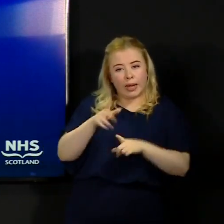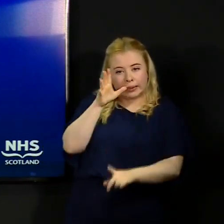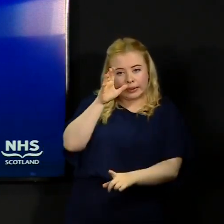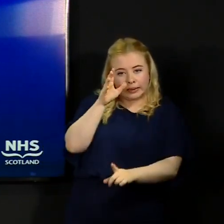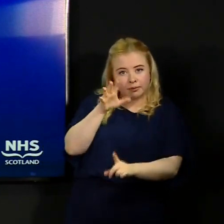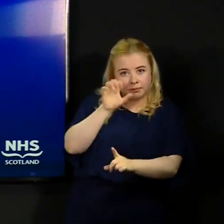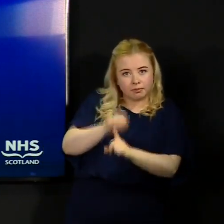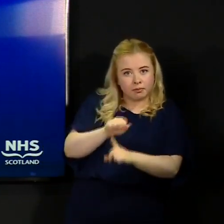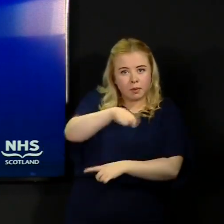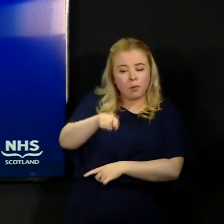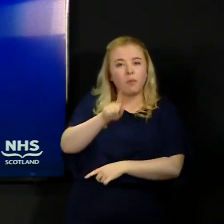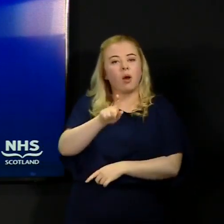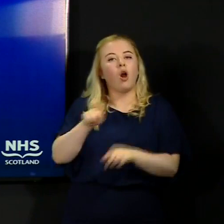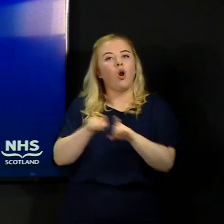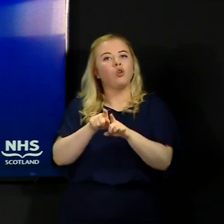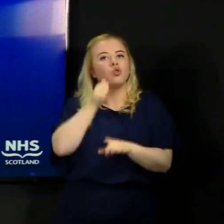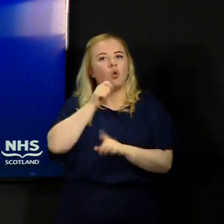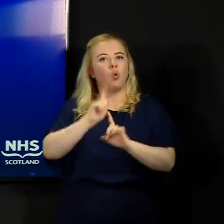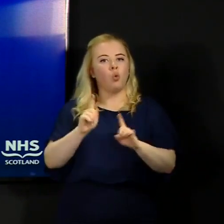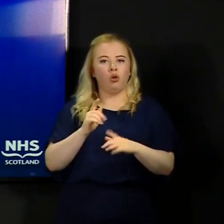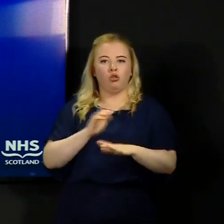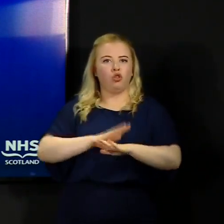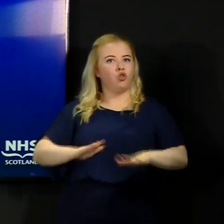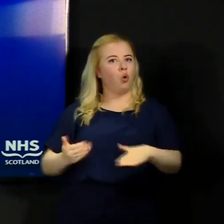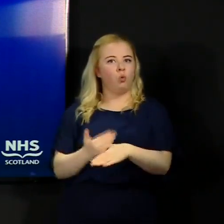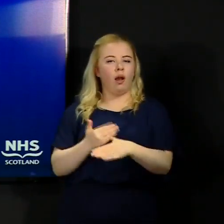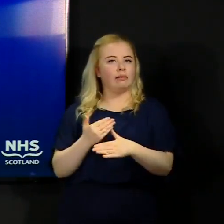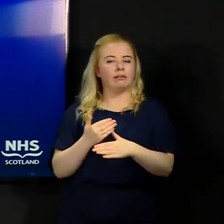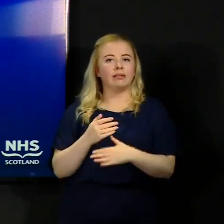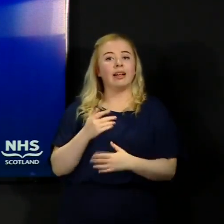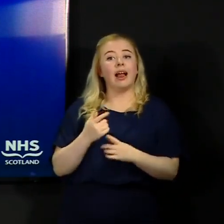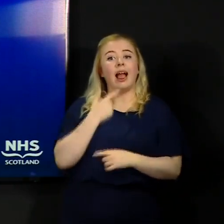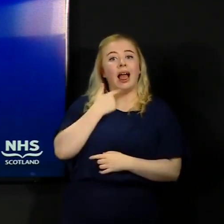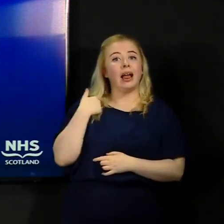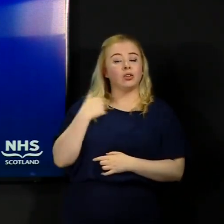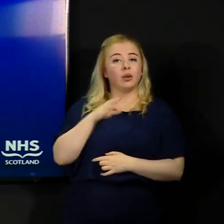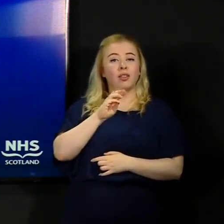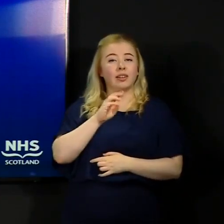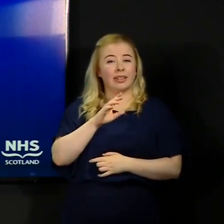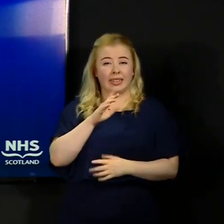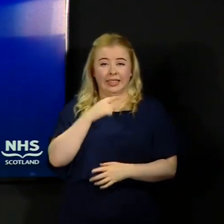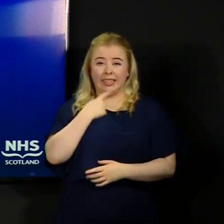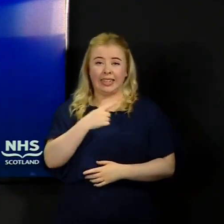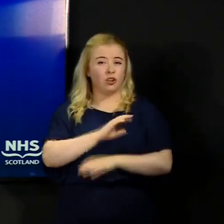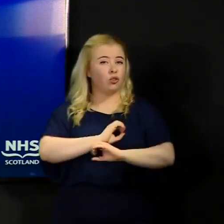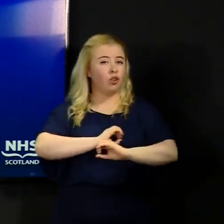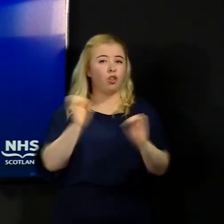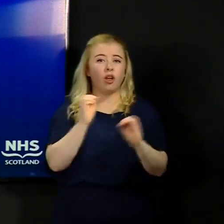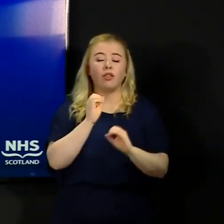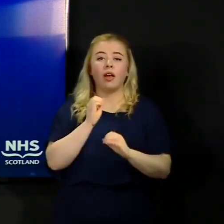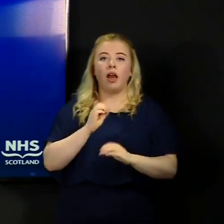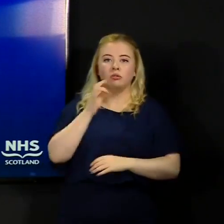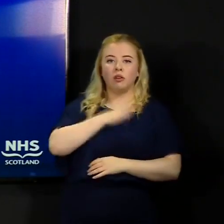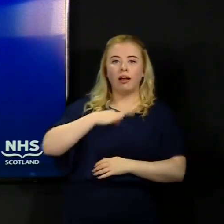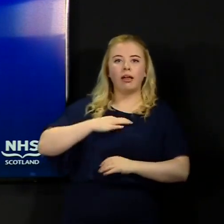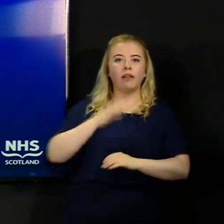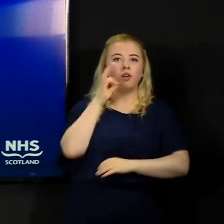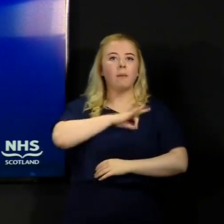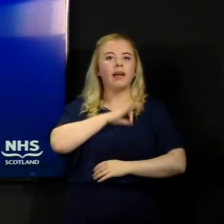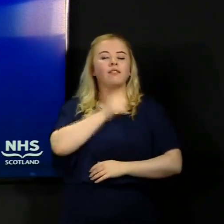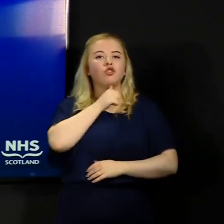does not work. Last Thursday, the recovery trial advised that they had found no clinical benefit from the use of hydroxychloroquine